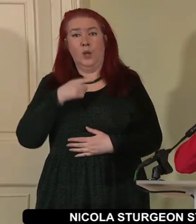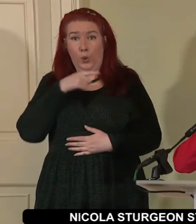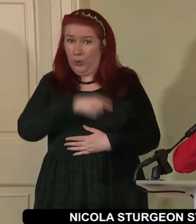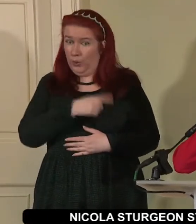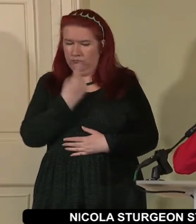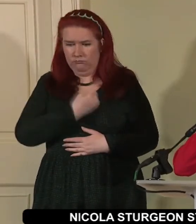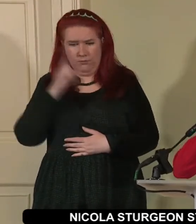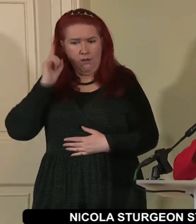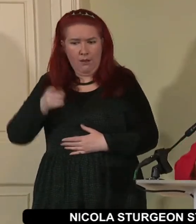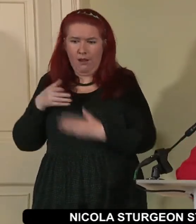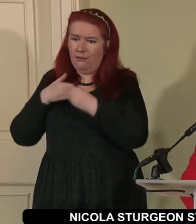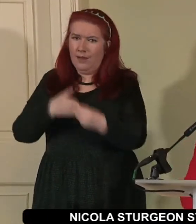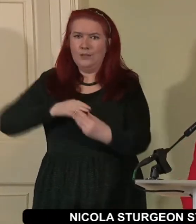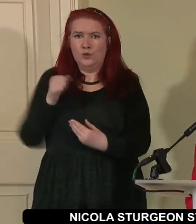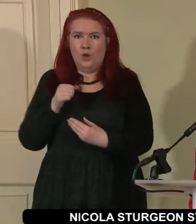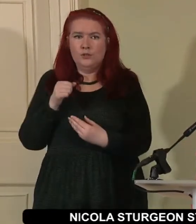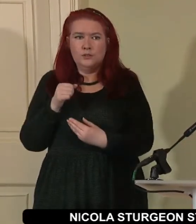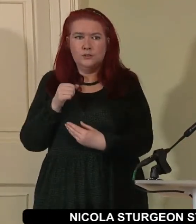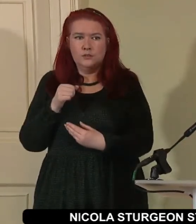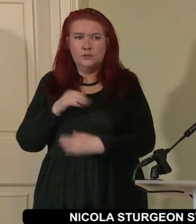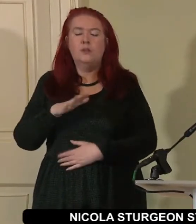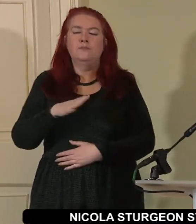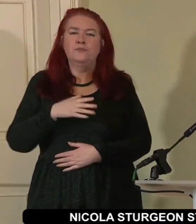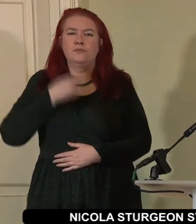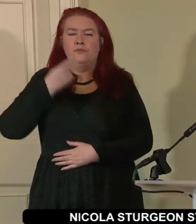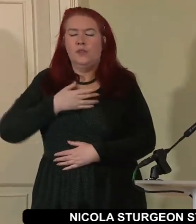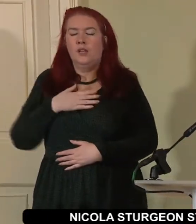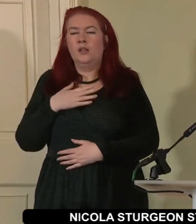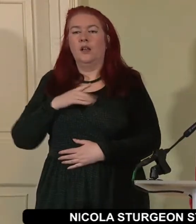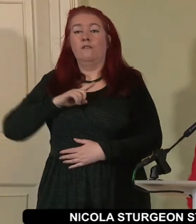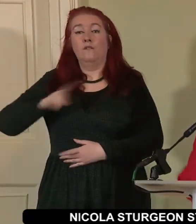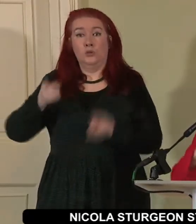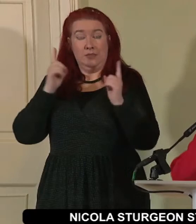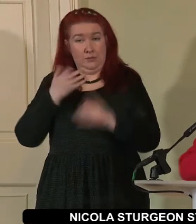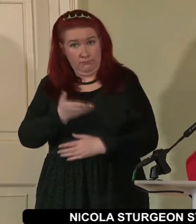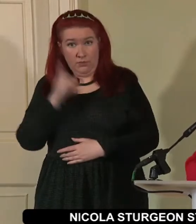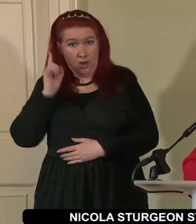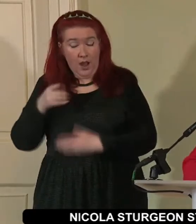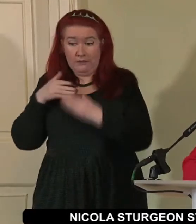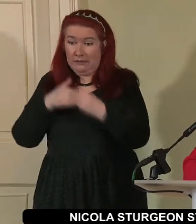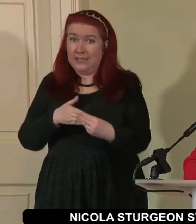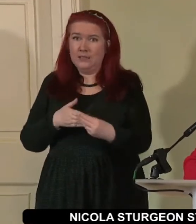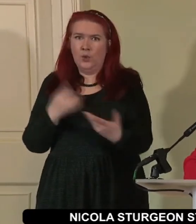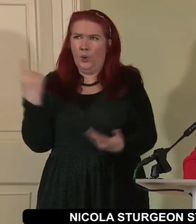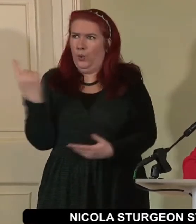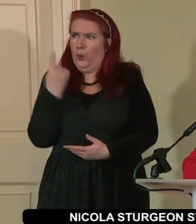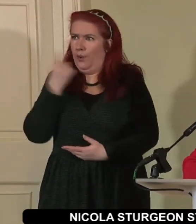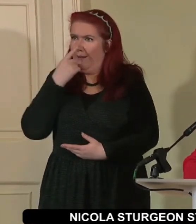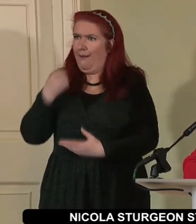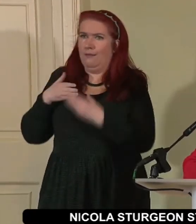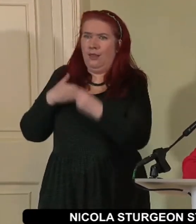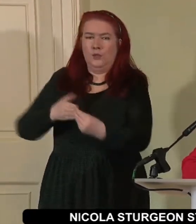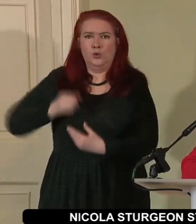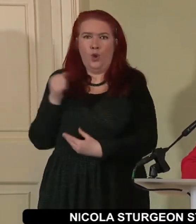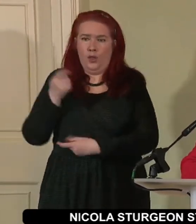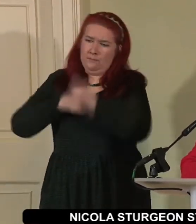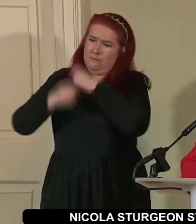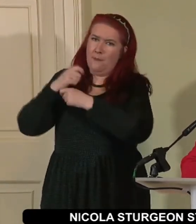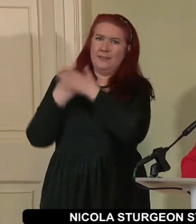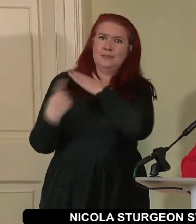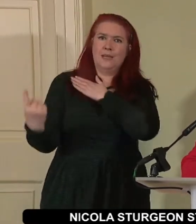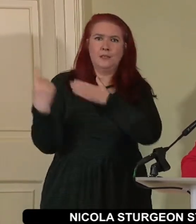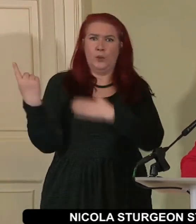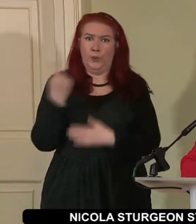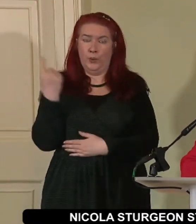to independence, First Minister, if you can't lead Scotland to independence, who, if anyone, can? And what is